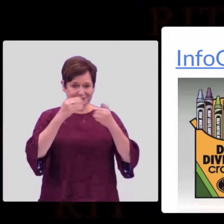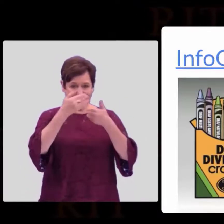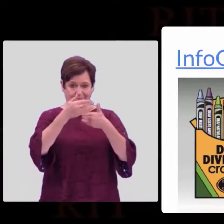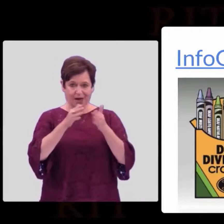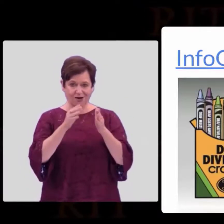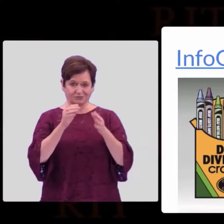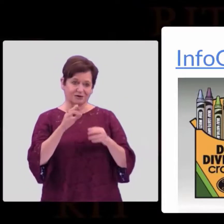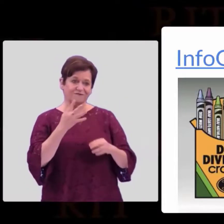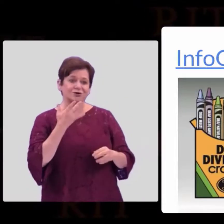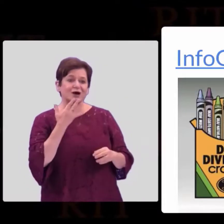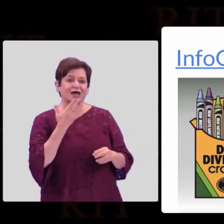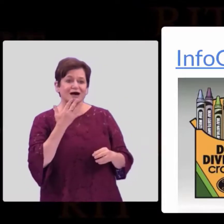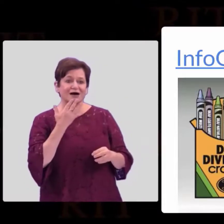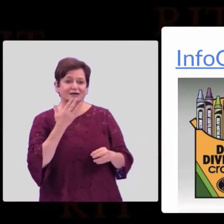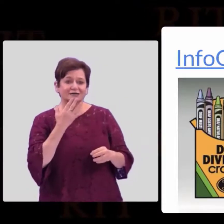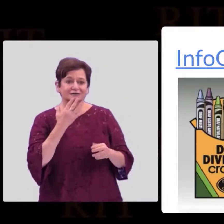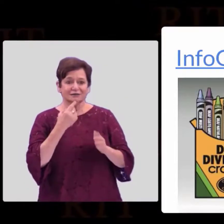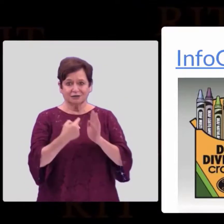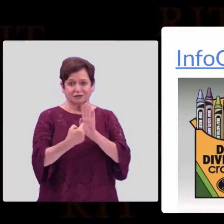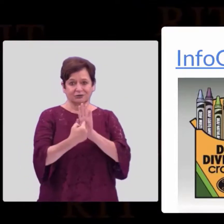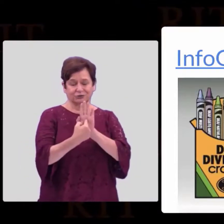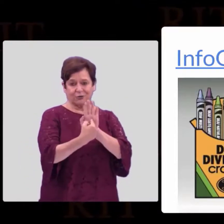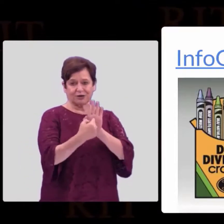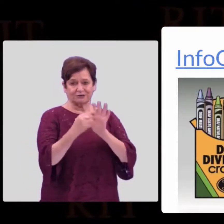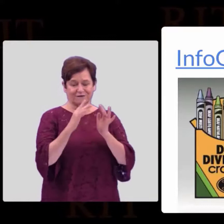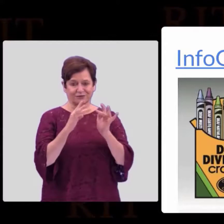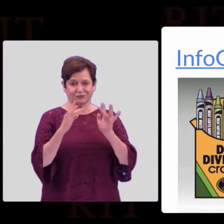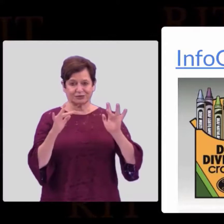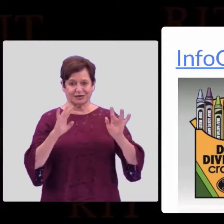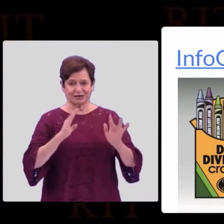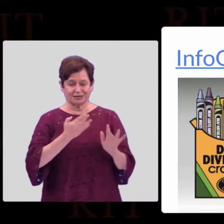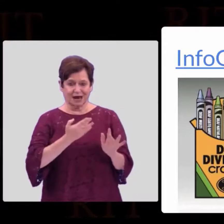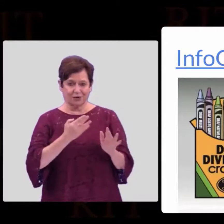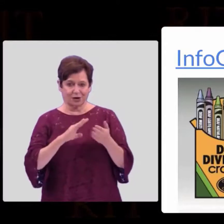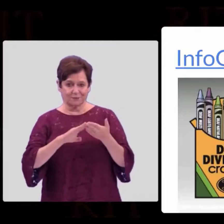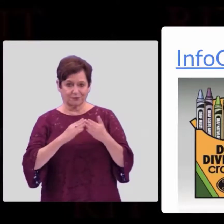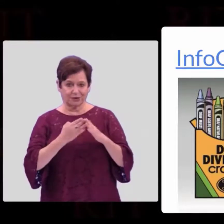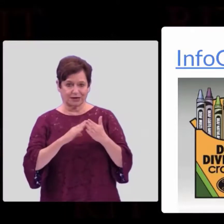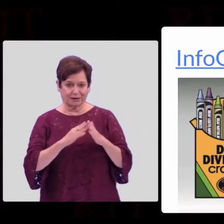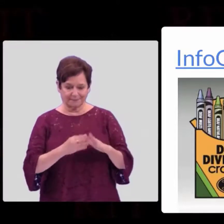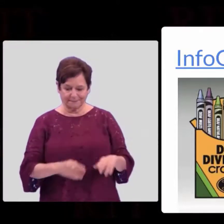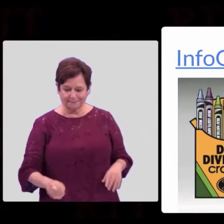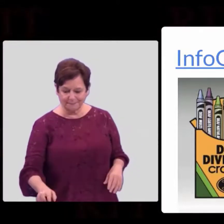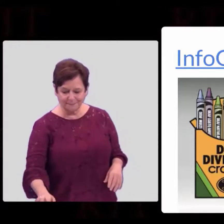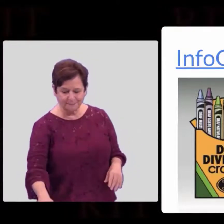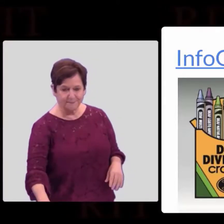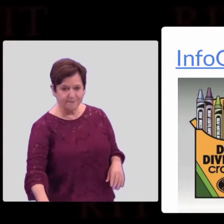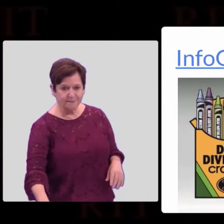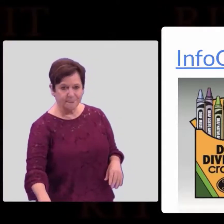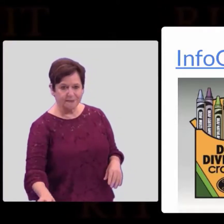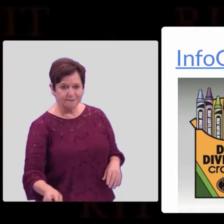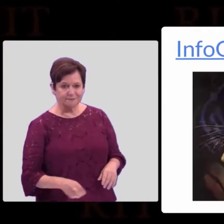The other picture shows a box of crayons, showing diversity in our community.